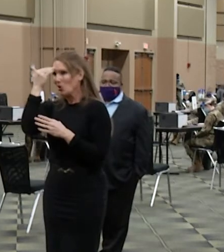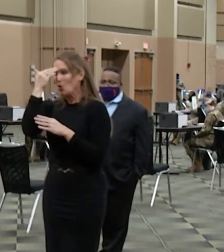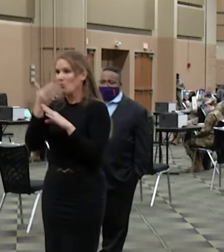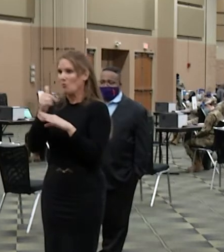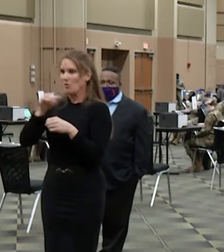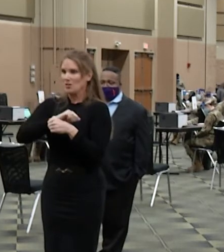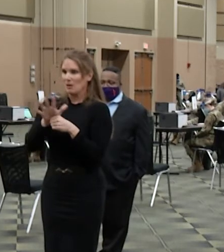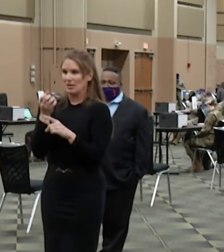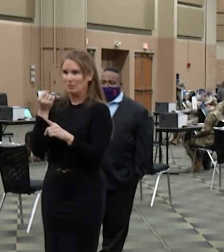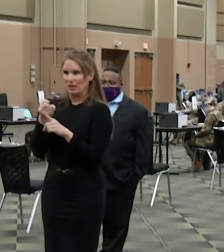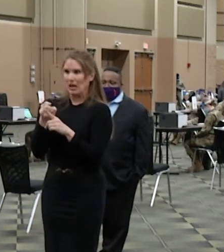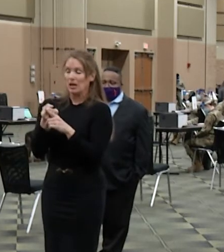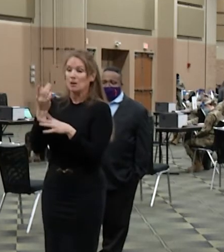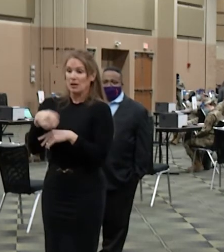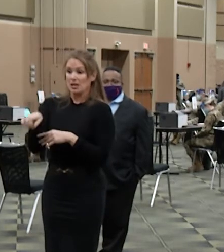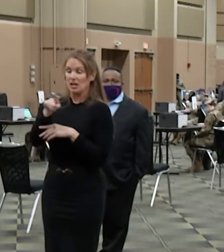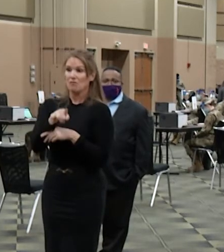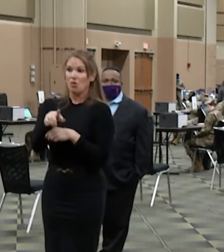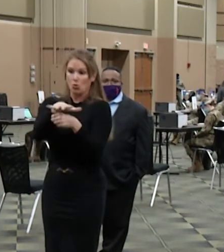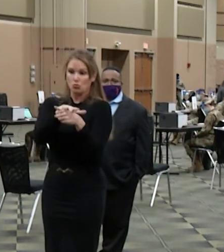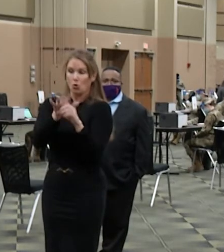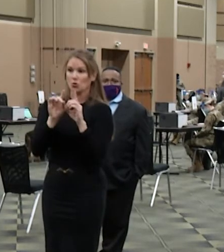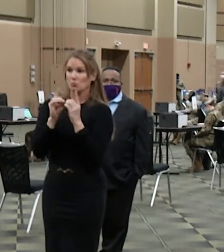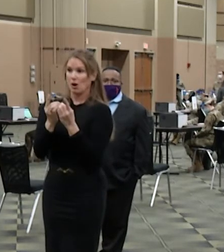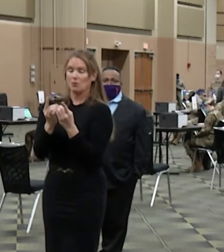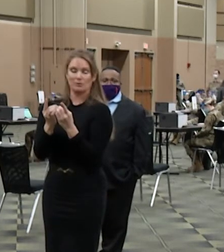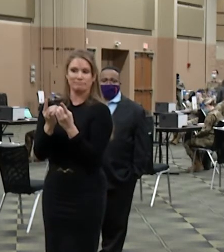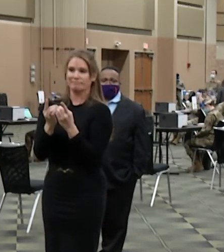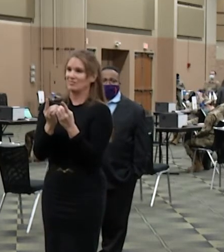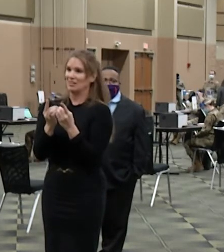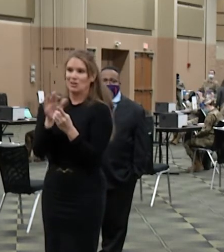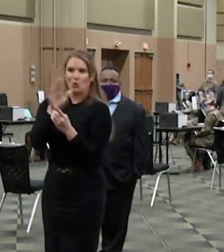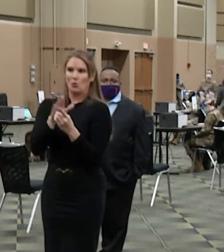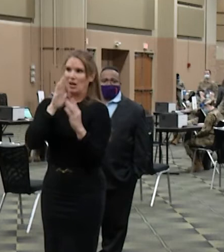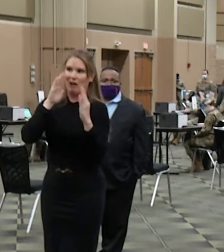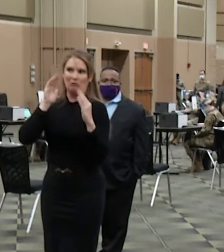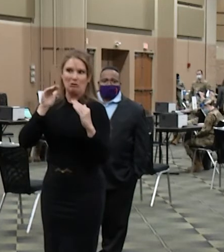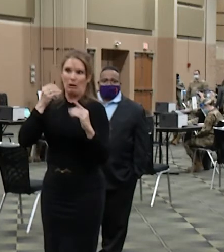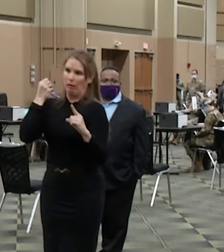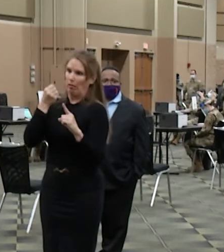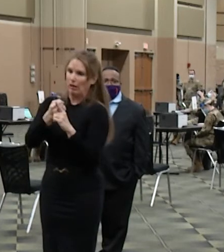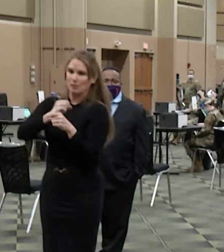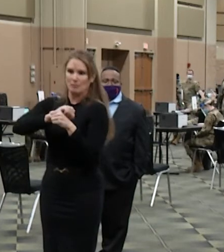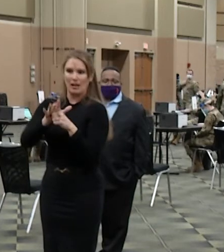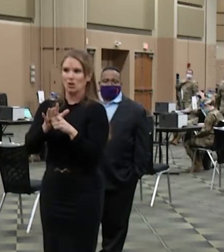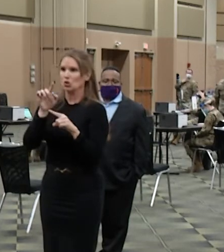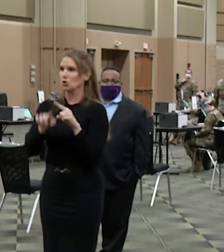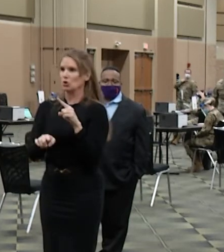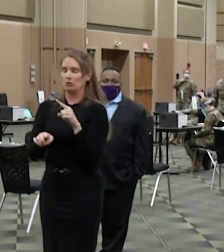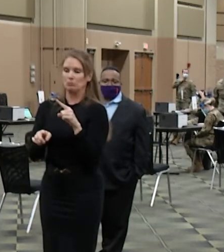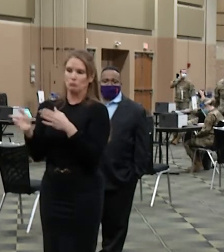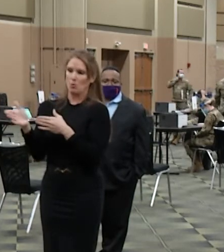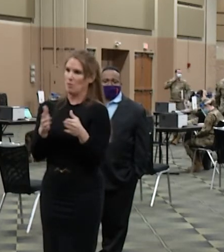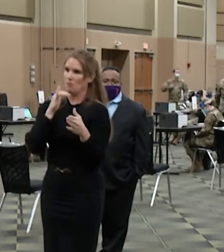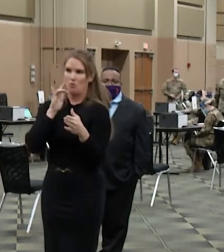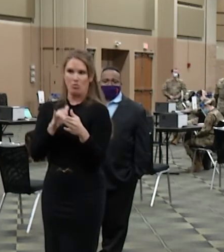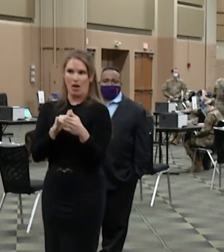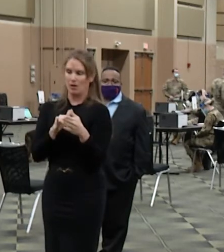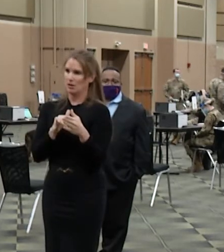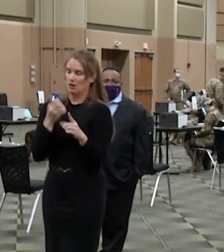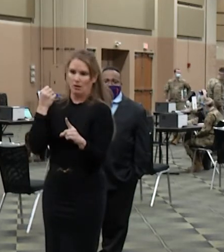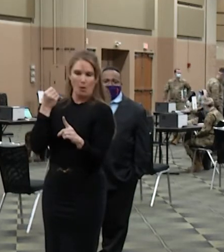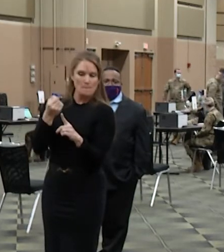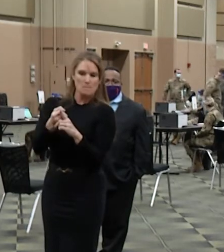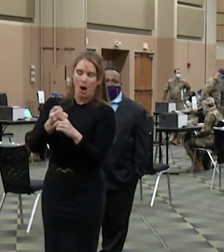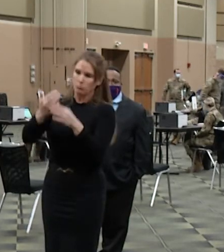this pandemic, many of those local departments were never expecting anything like a pandemic, couldn't possibly deal with it as it came on. And